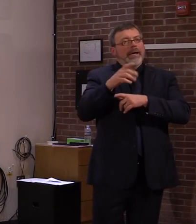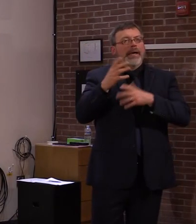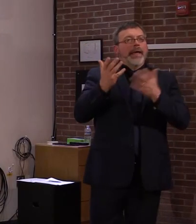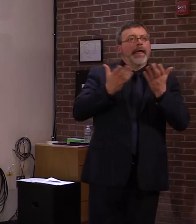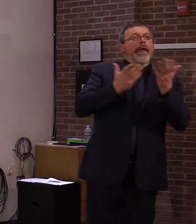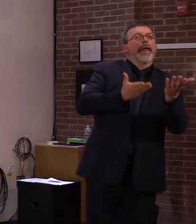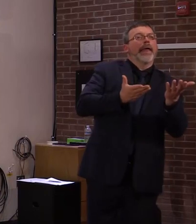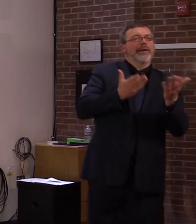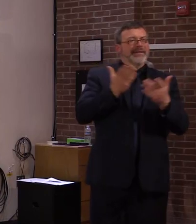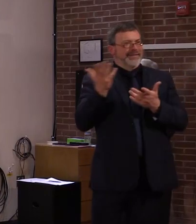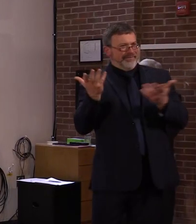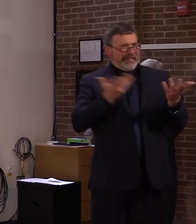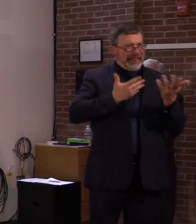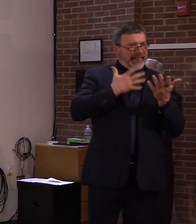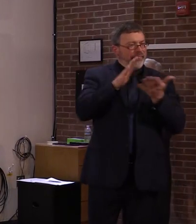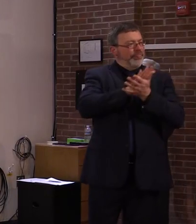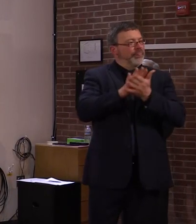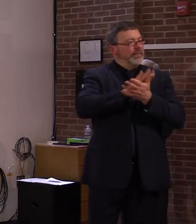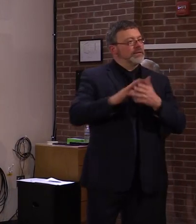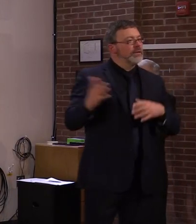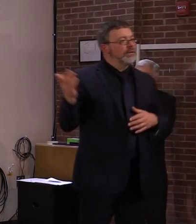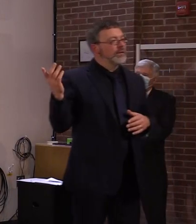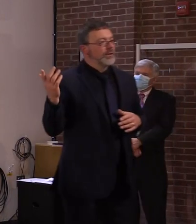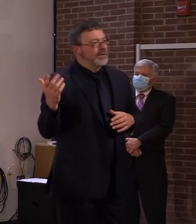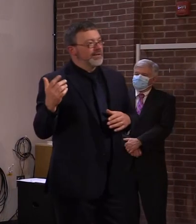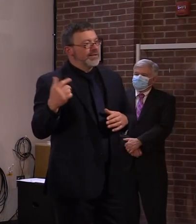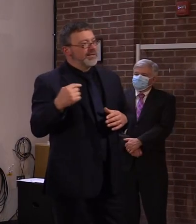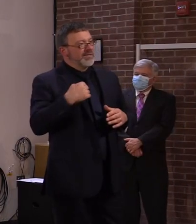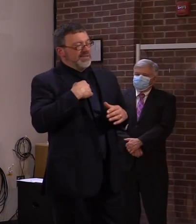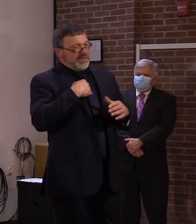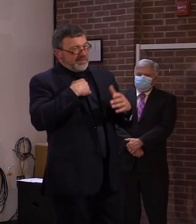and is somewhat